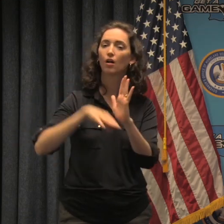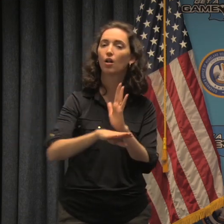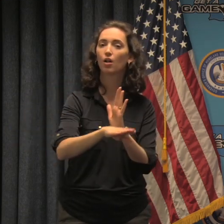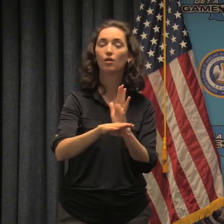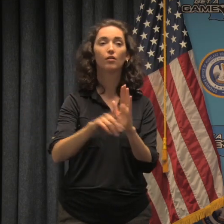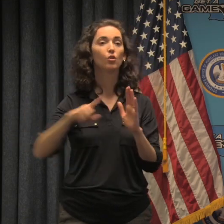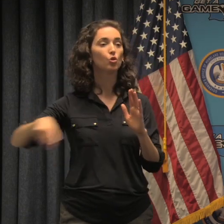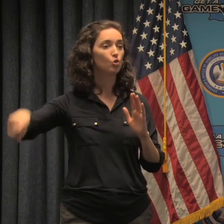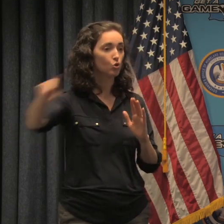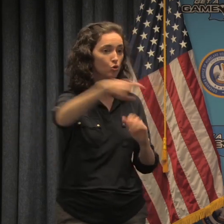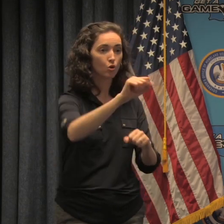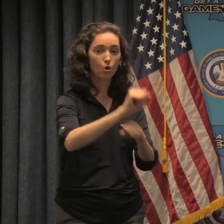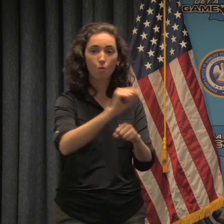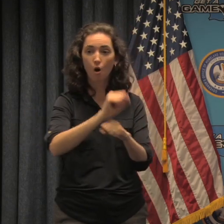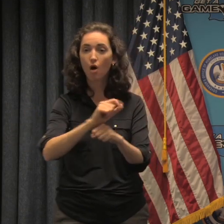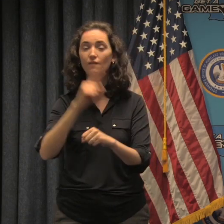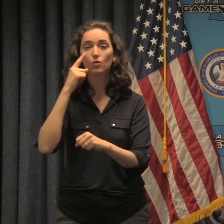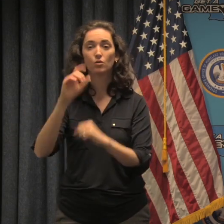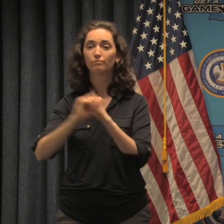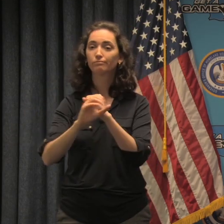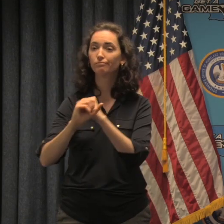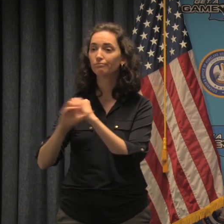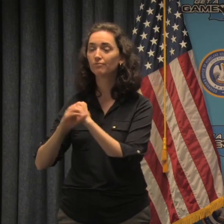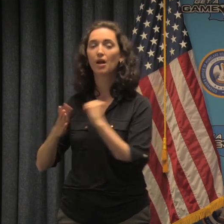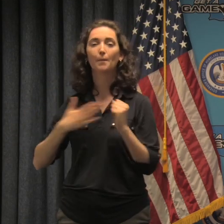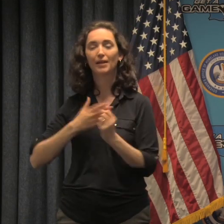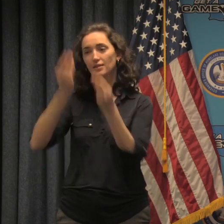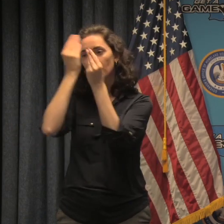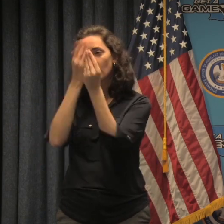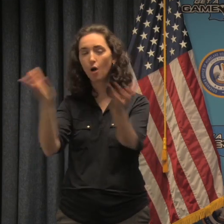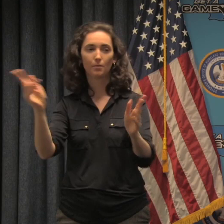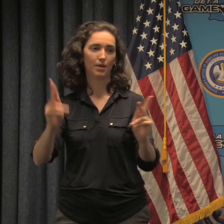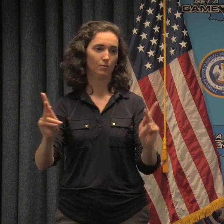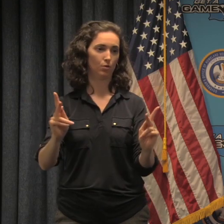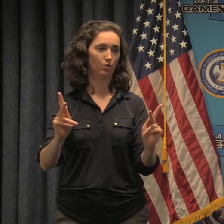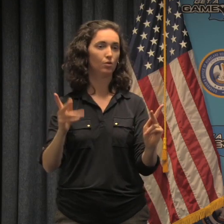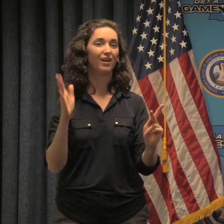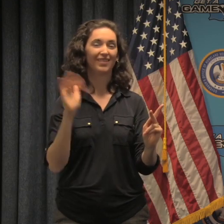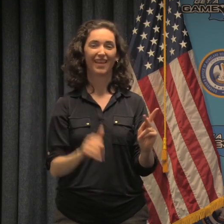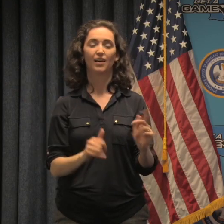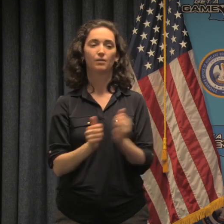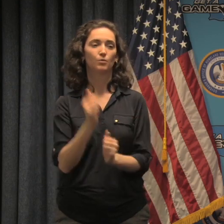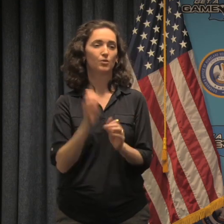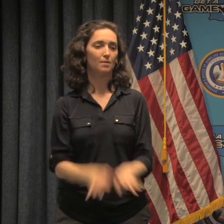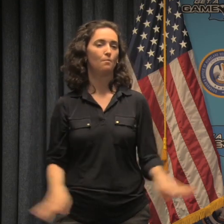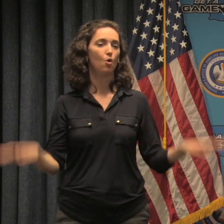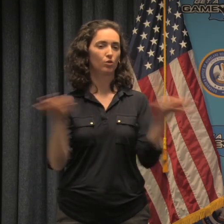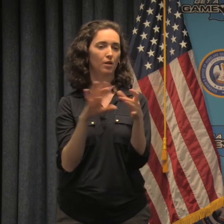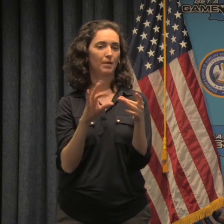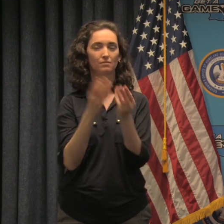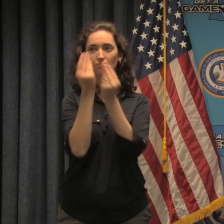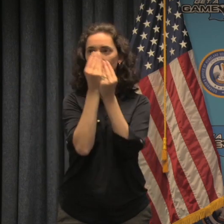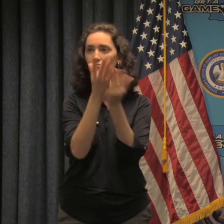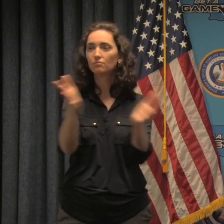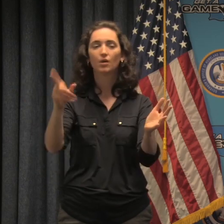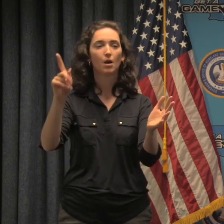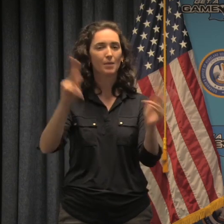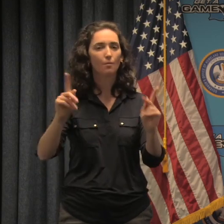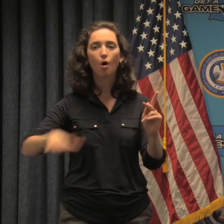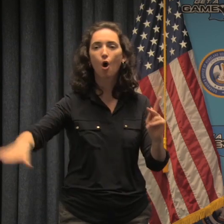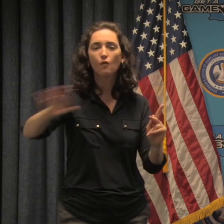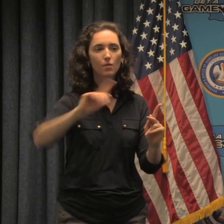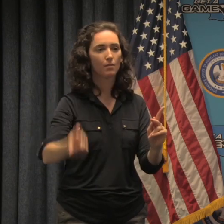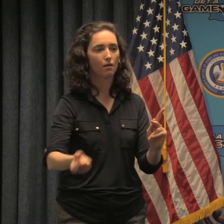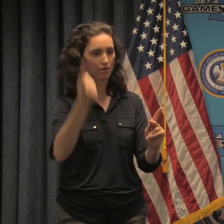of the press to help with the messaging, because that remains the most important message for people to get all